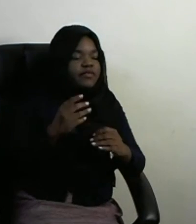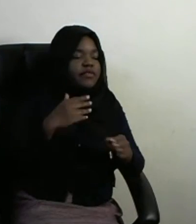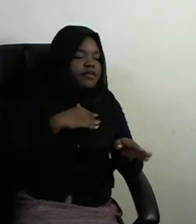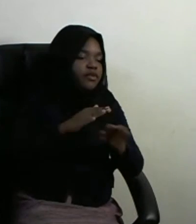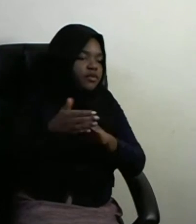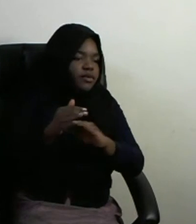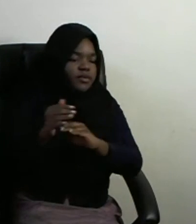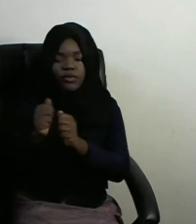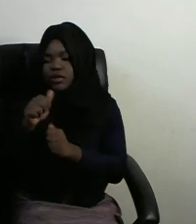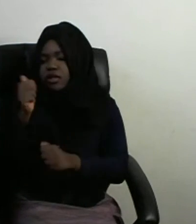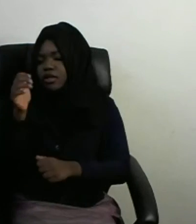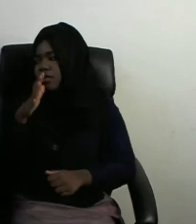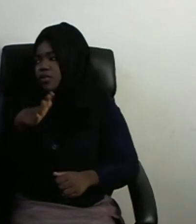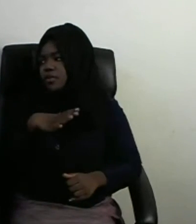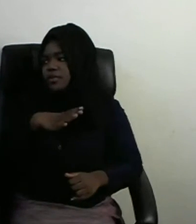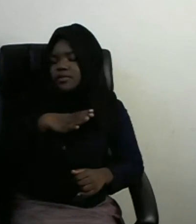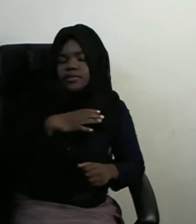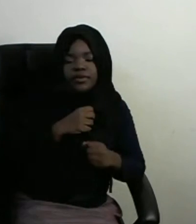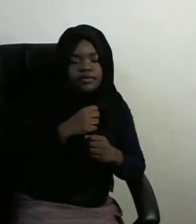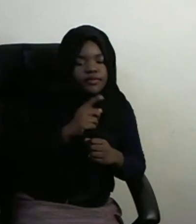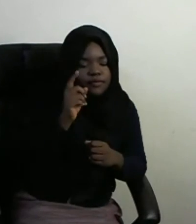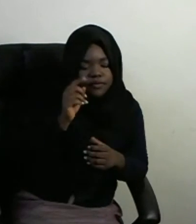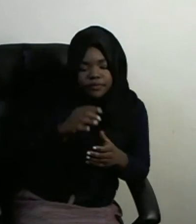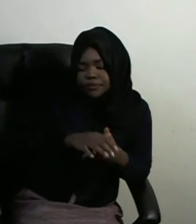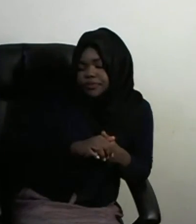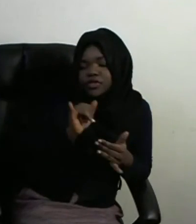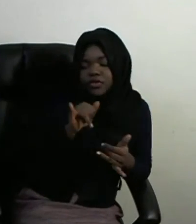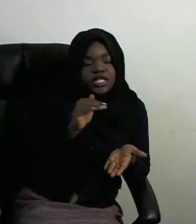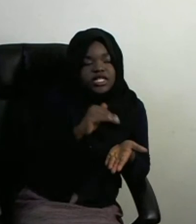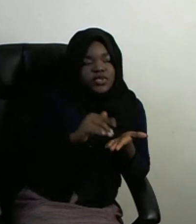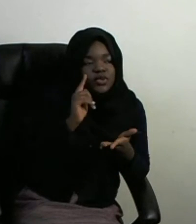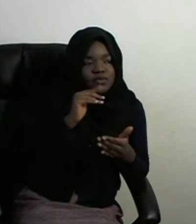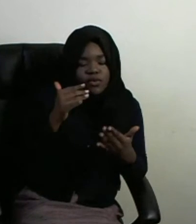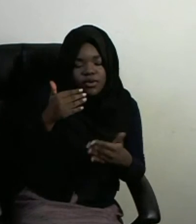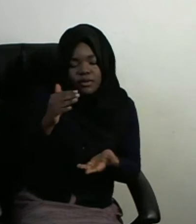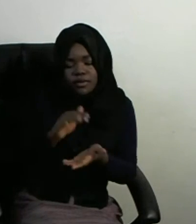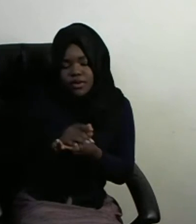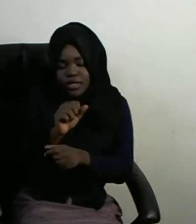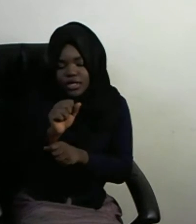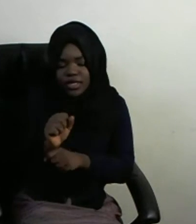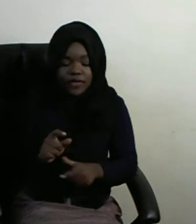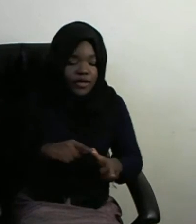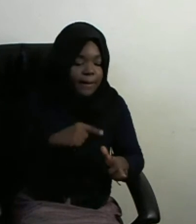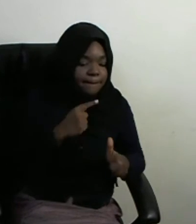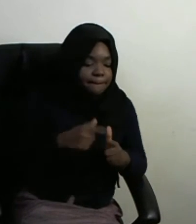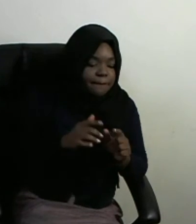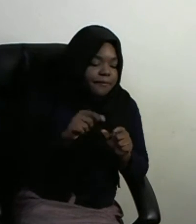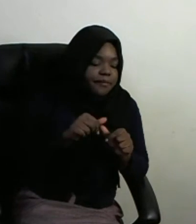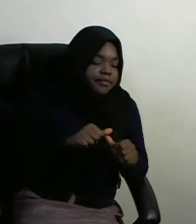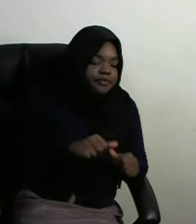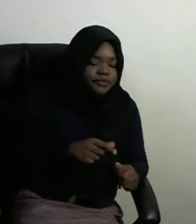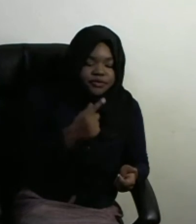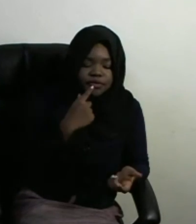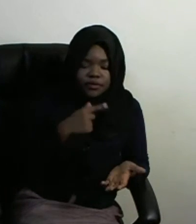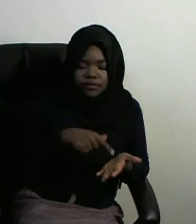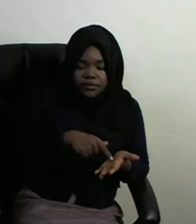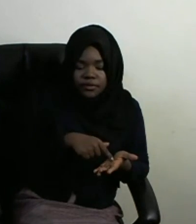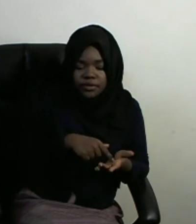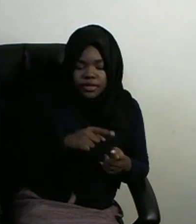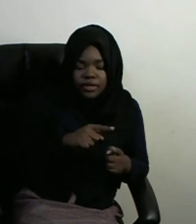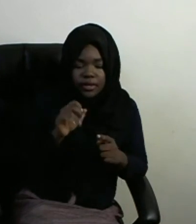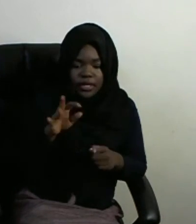adultery. So that is the excuse for the license. And then it goes on to say, but if